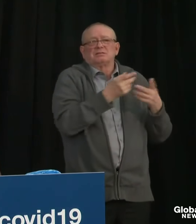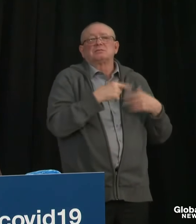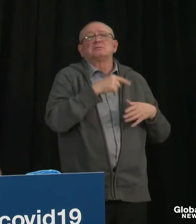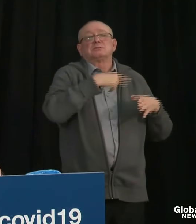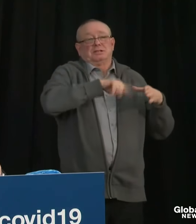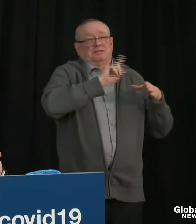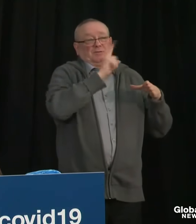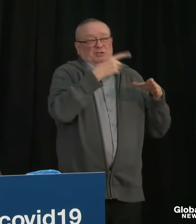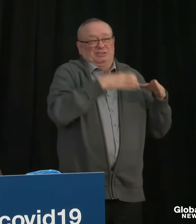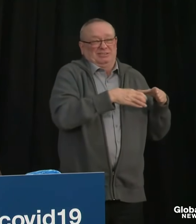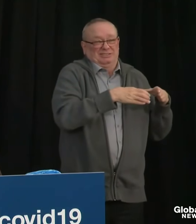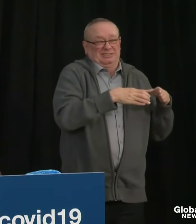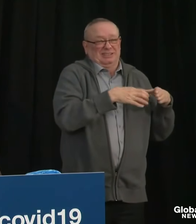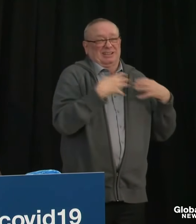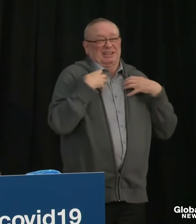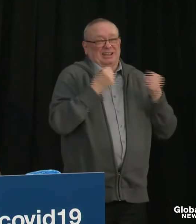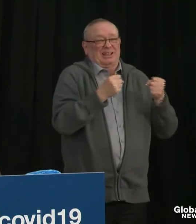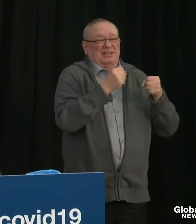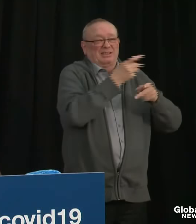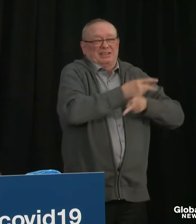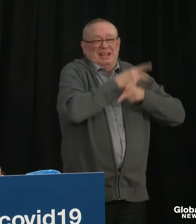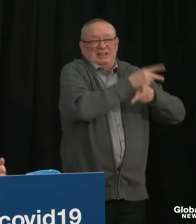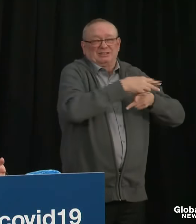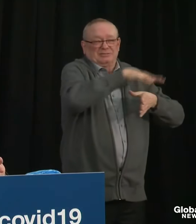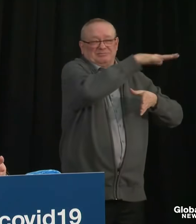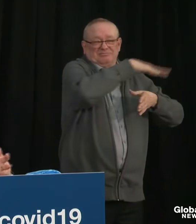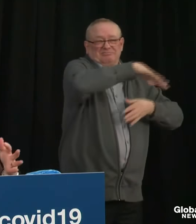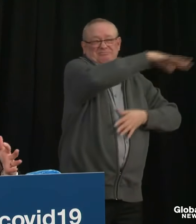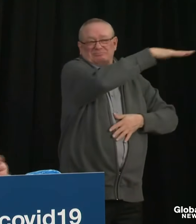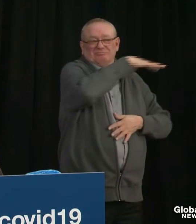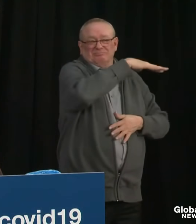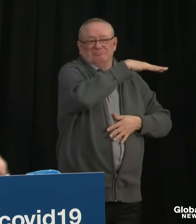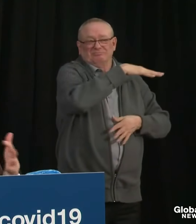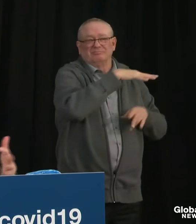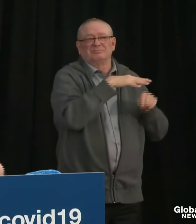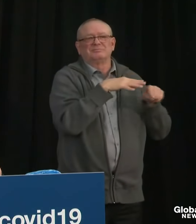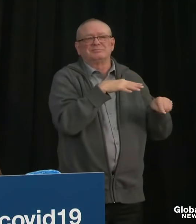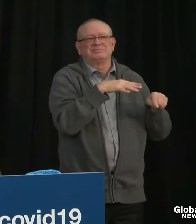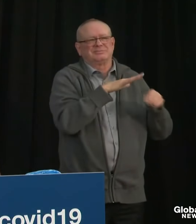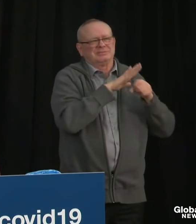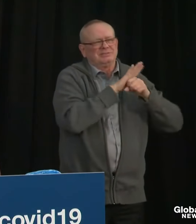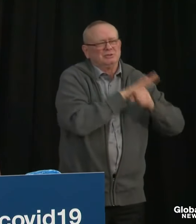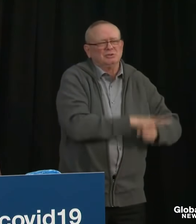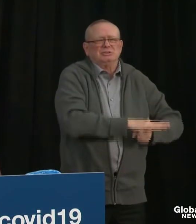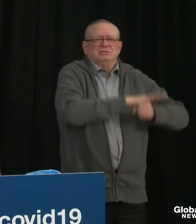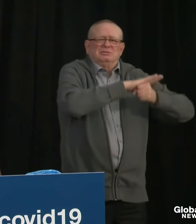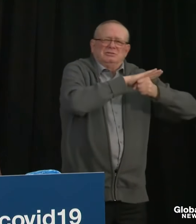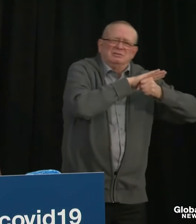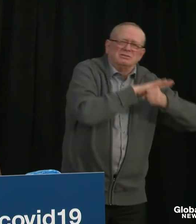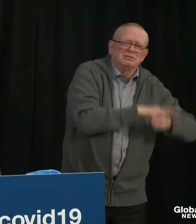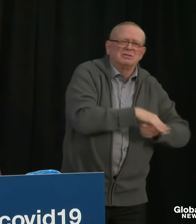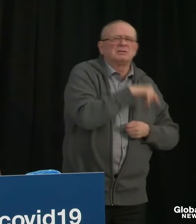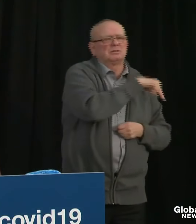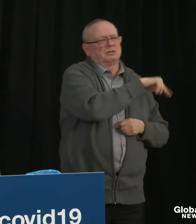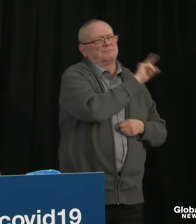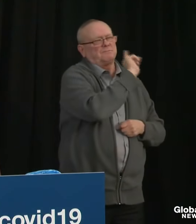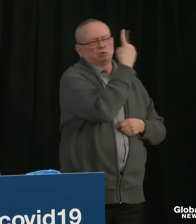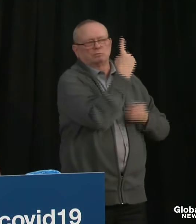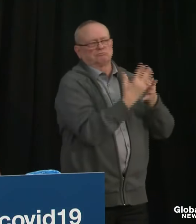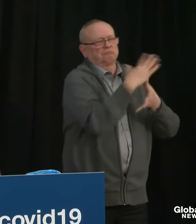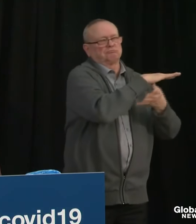is critical pressures. And again, those identifications of those groups were part of